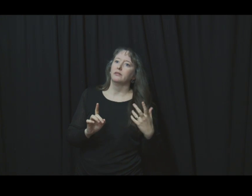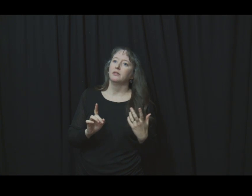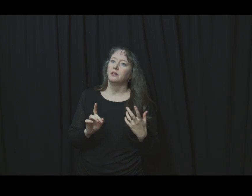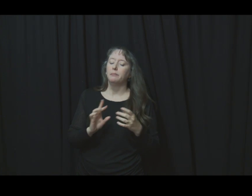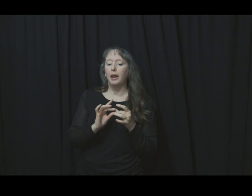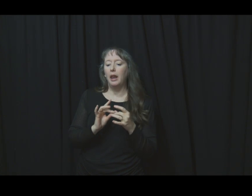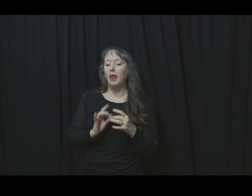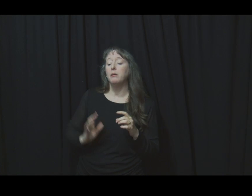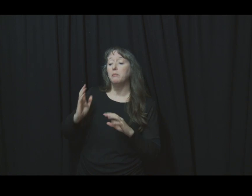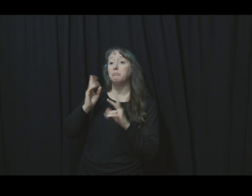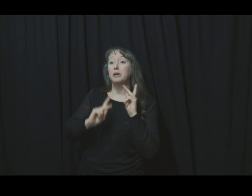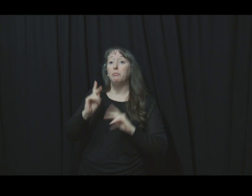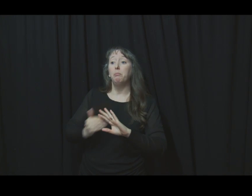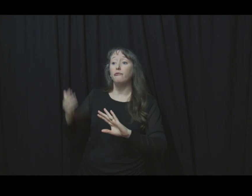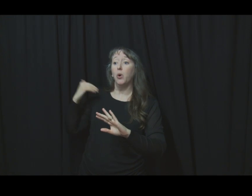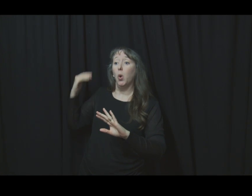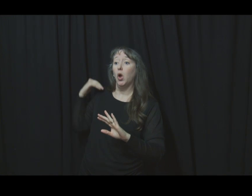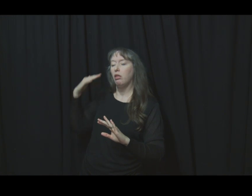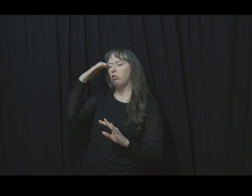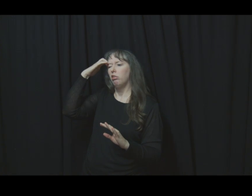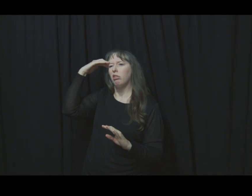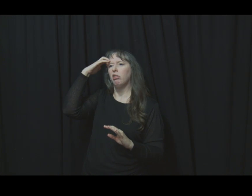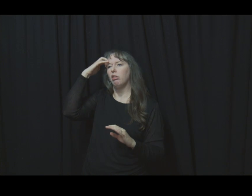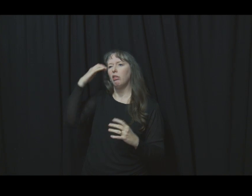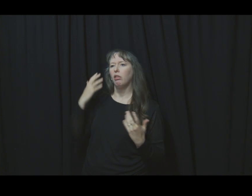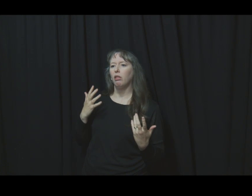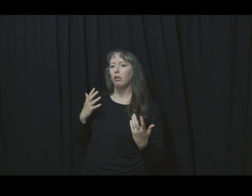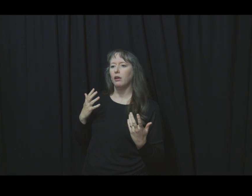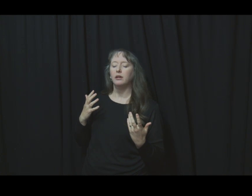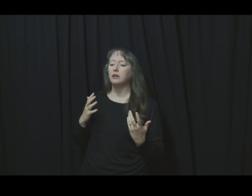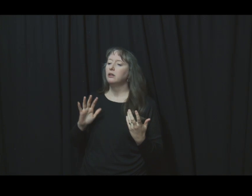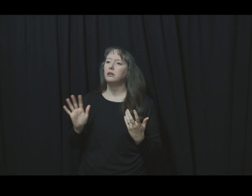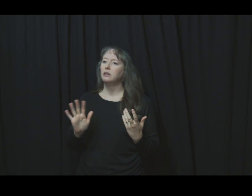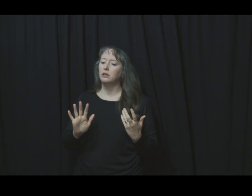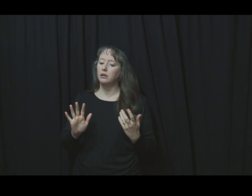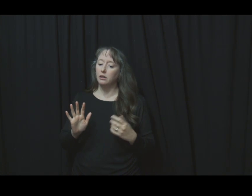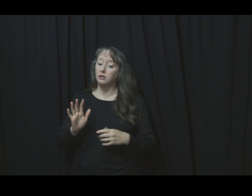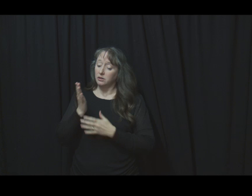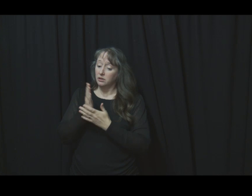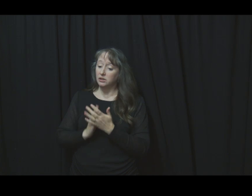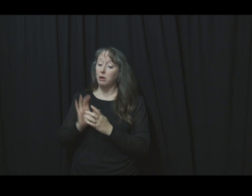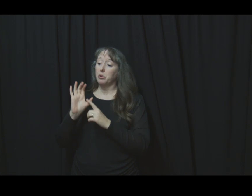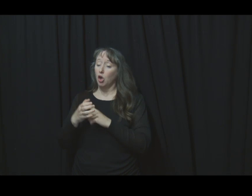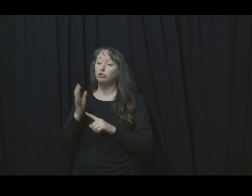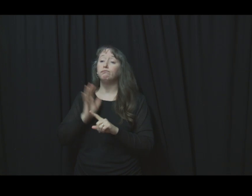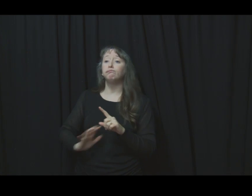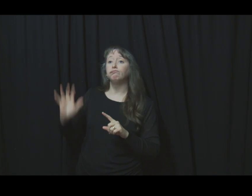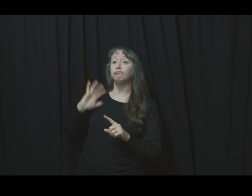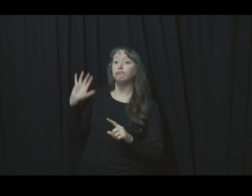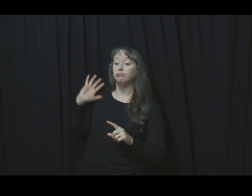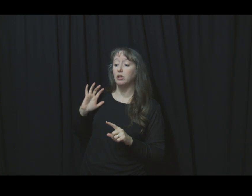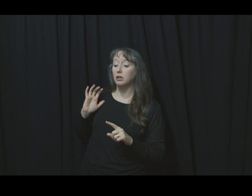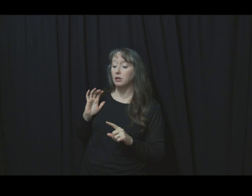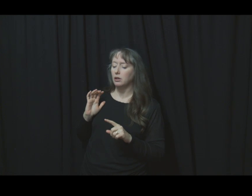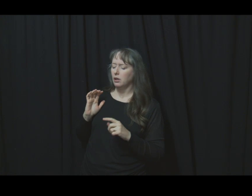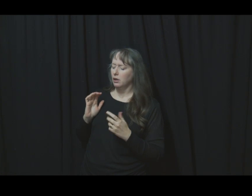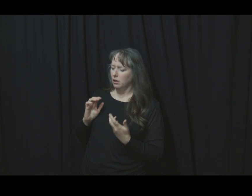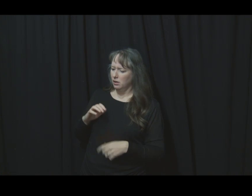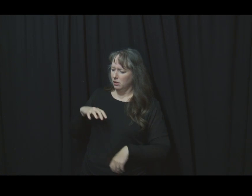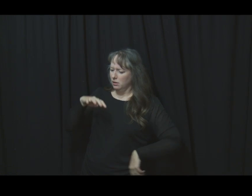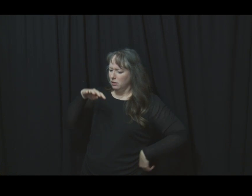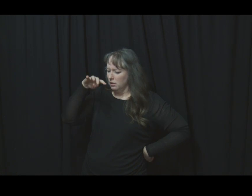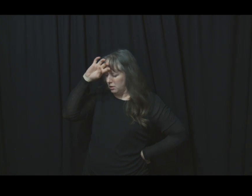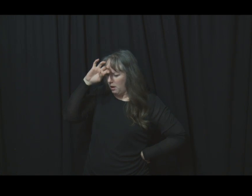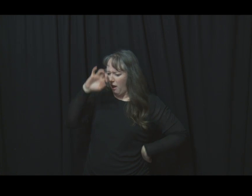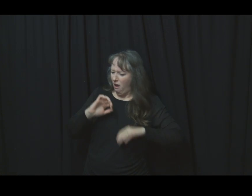as good as us. Hey, there are civilizations that existed in the past, and we look at their technology, and we can't even understand today